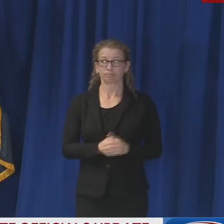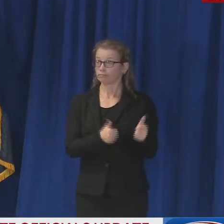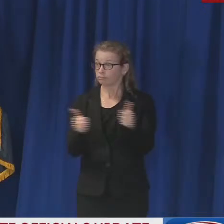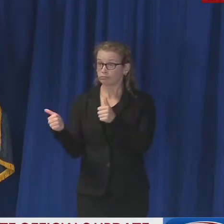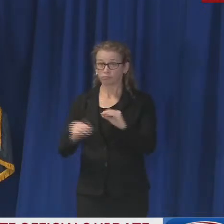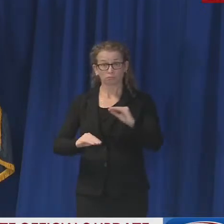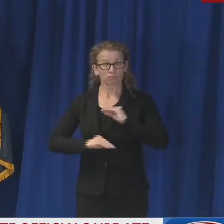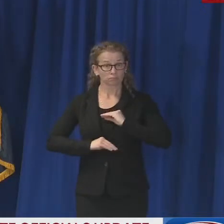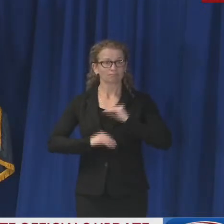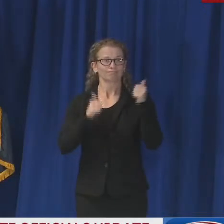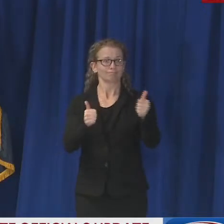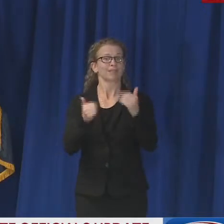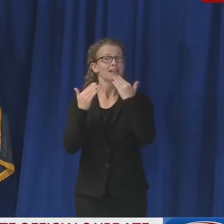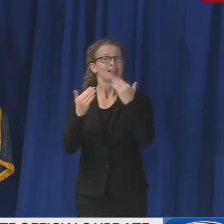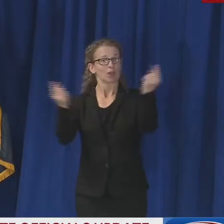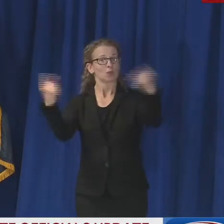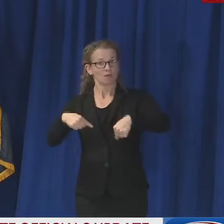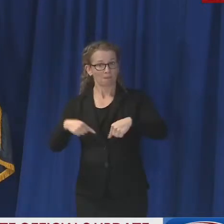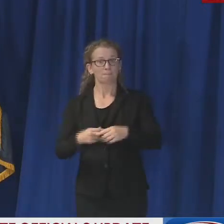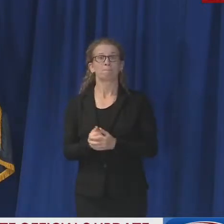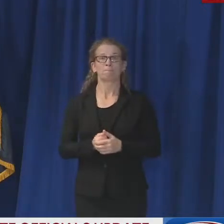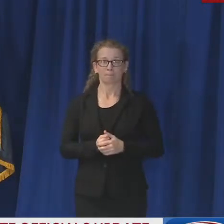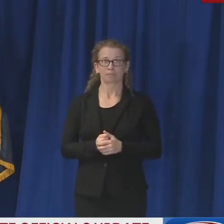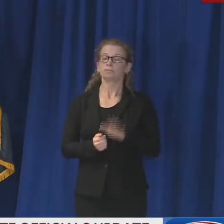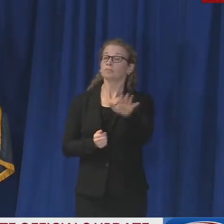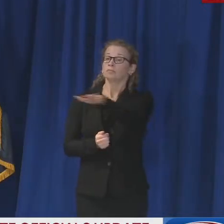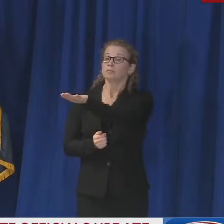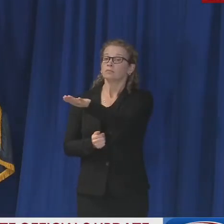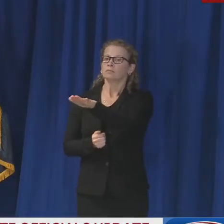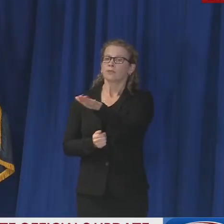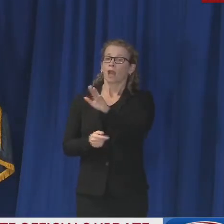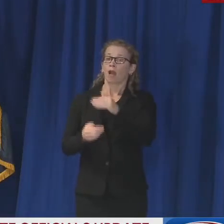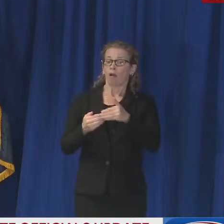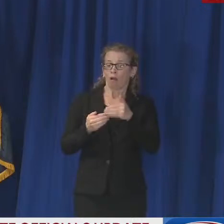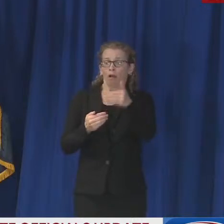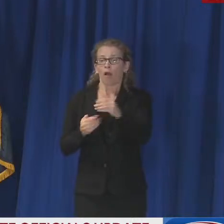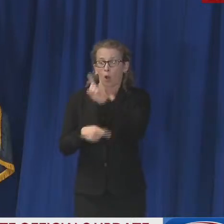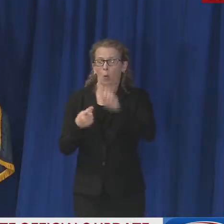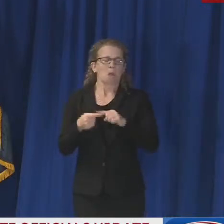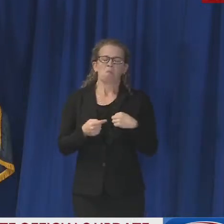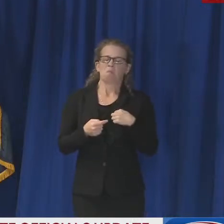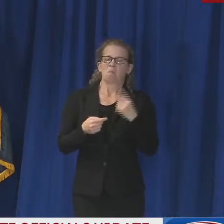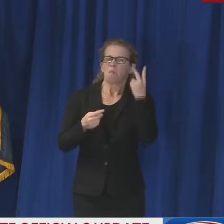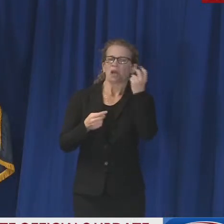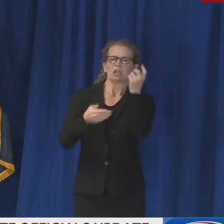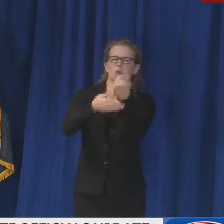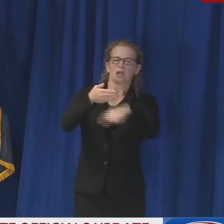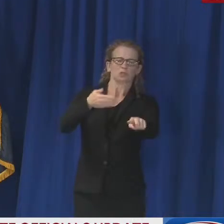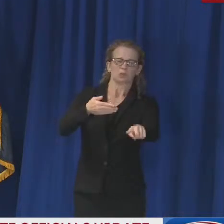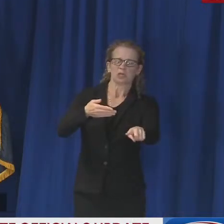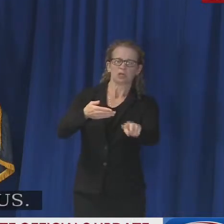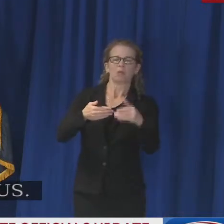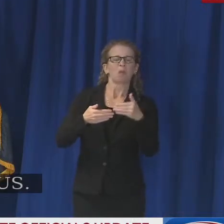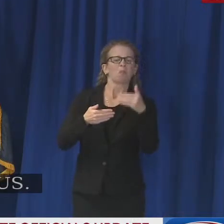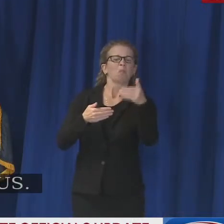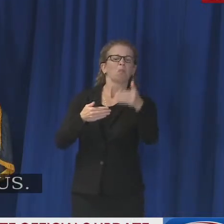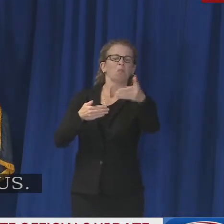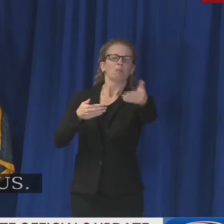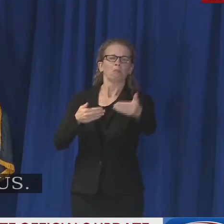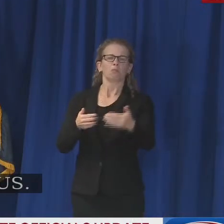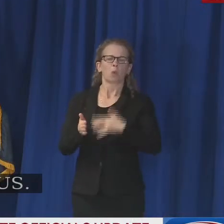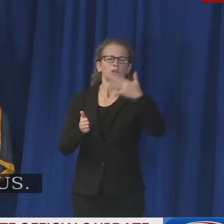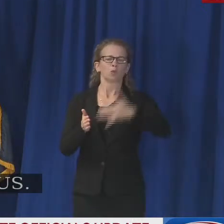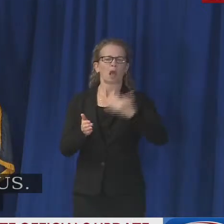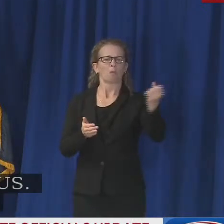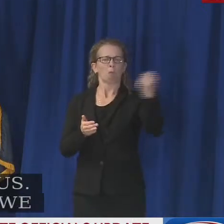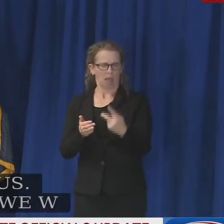Okay, great. Well, thanks everyone for joining us. Again, not sure when we'll be back. It probably won't be next week, but we are going to continually be coming